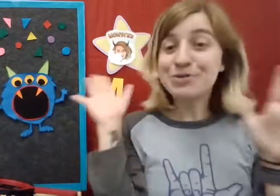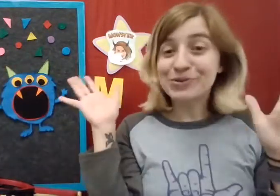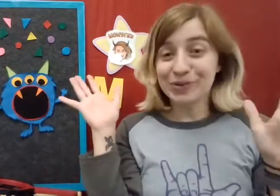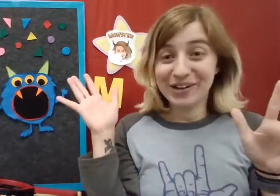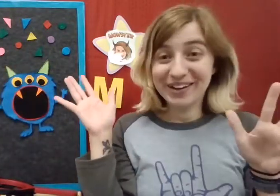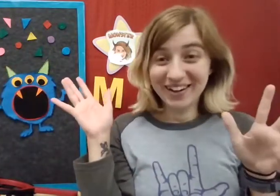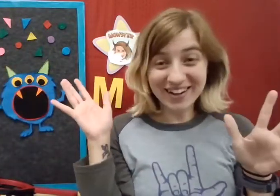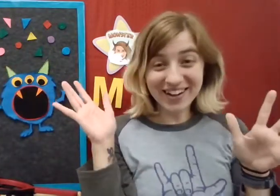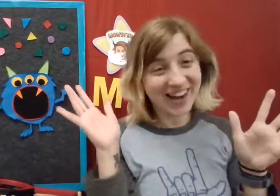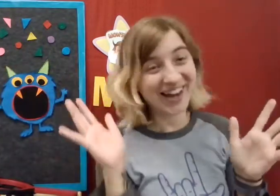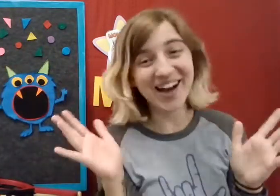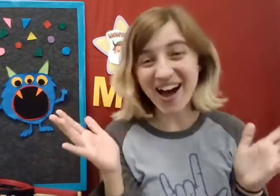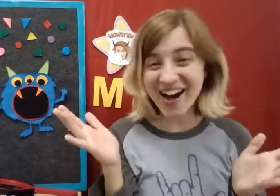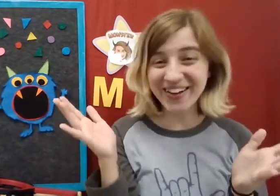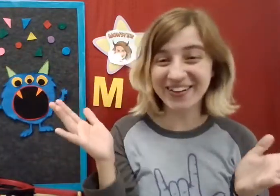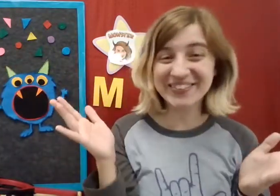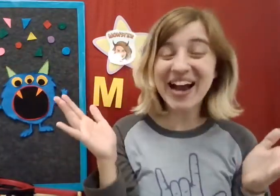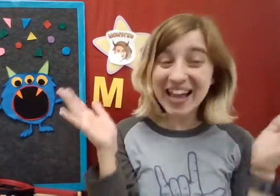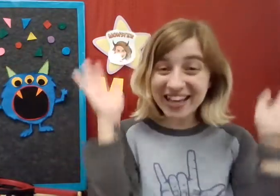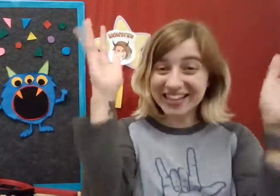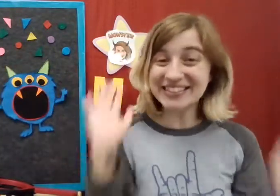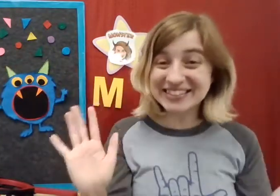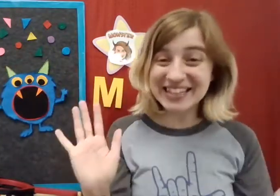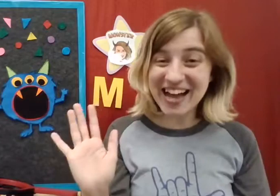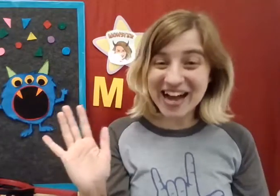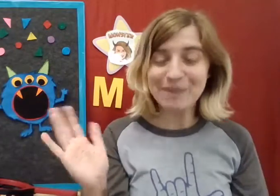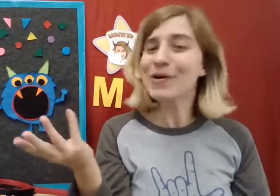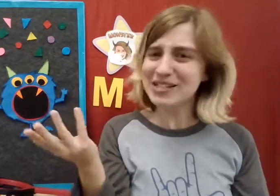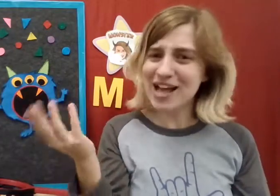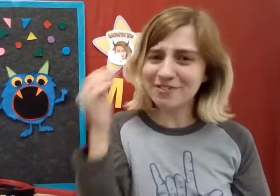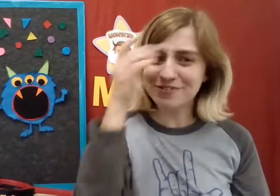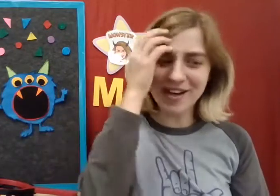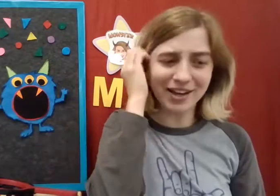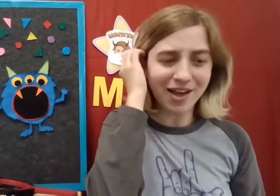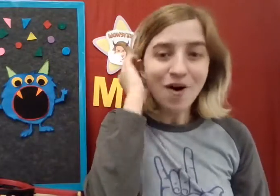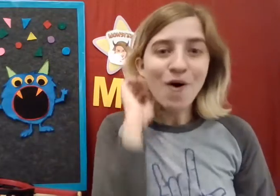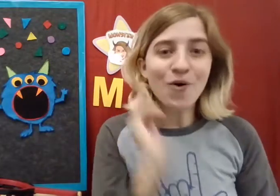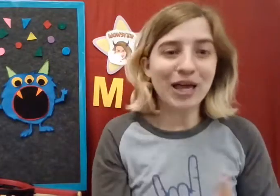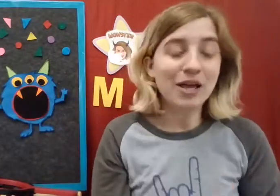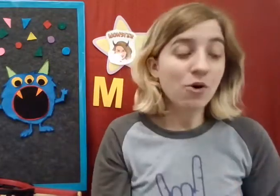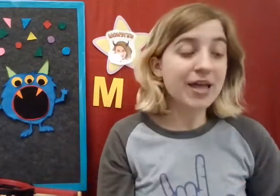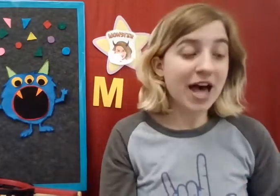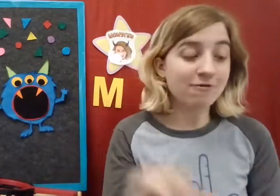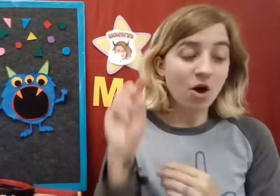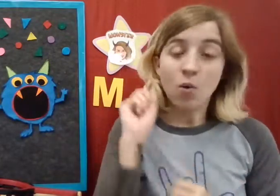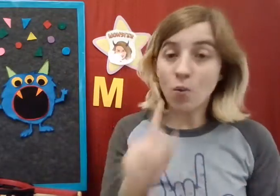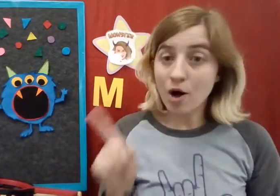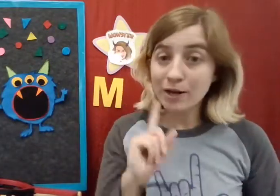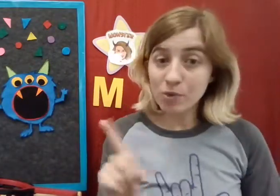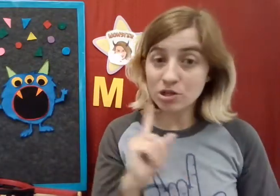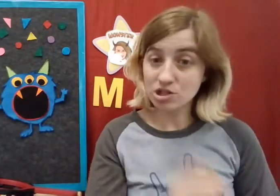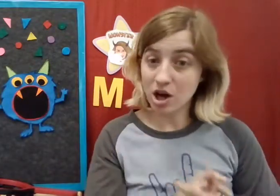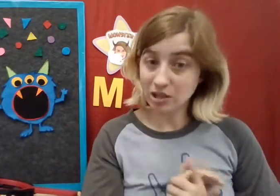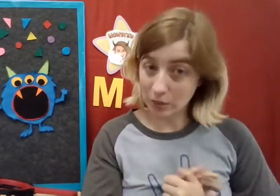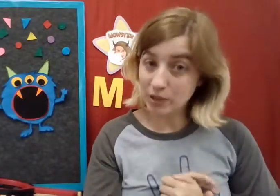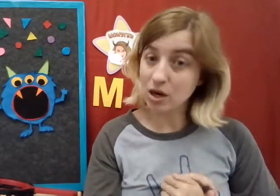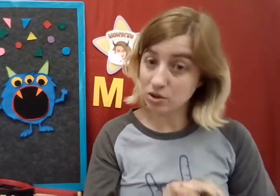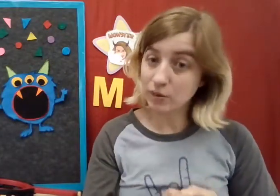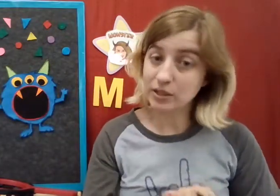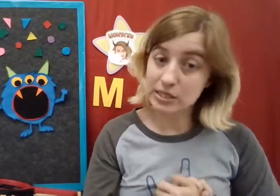Boo! All right, good job. That was a lot of fun. Okay, we have one more song that we are going to